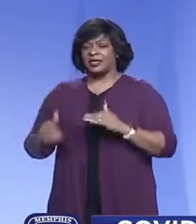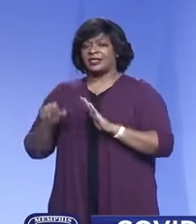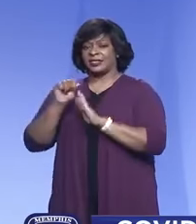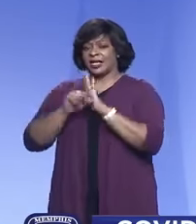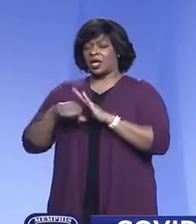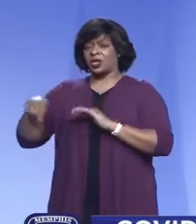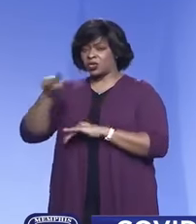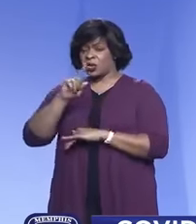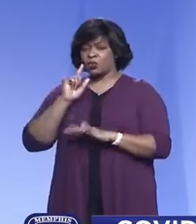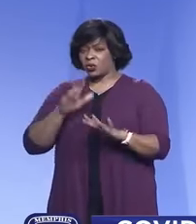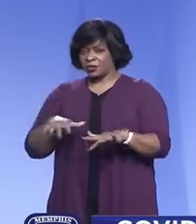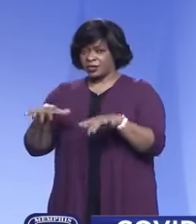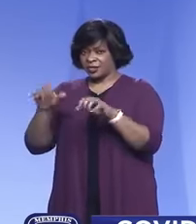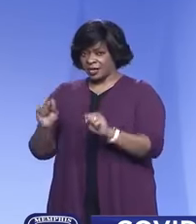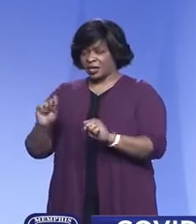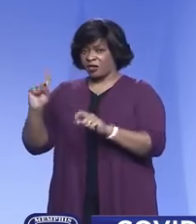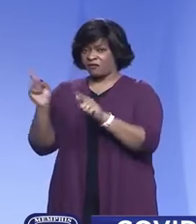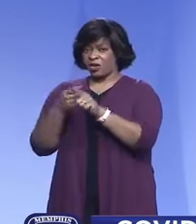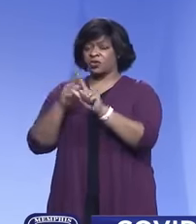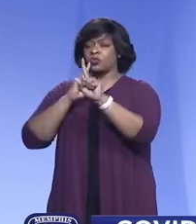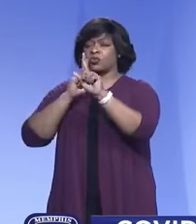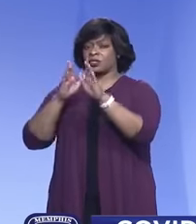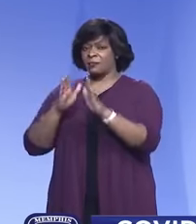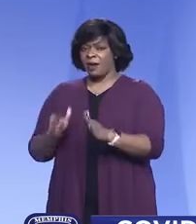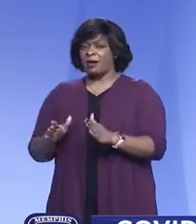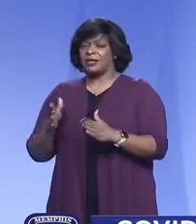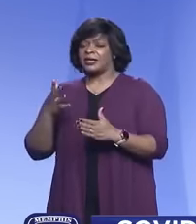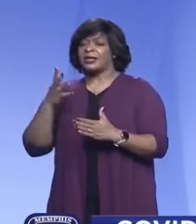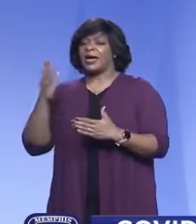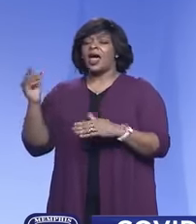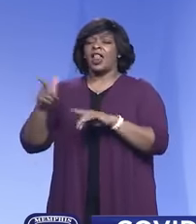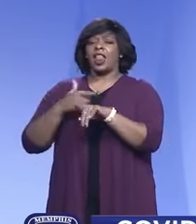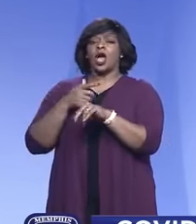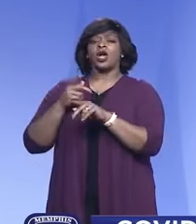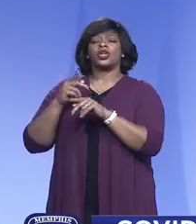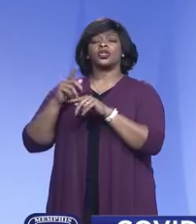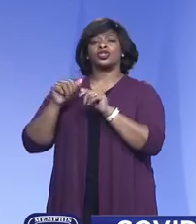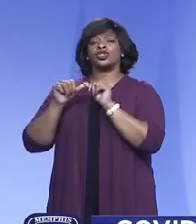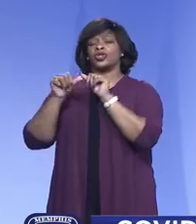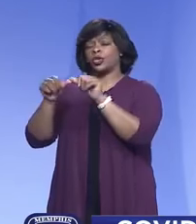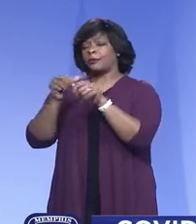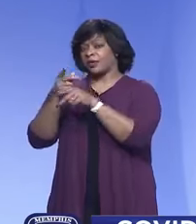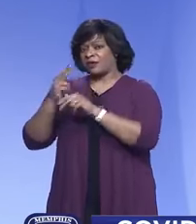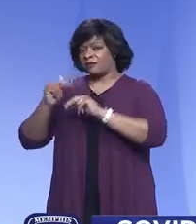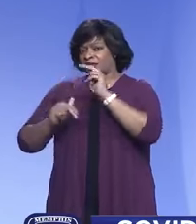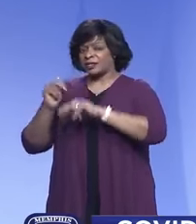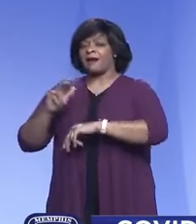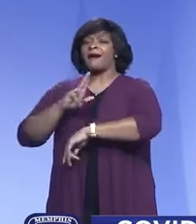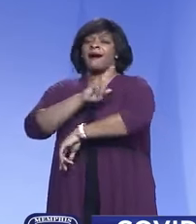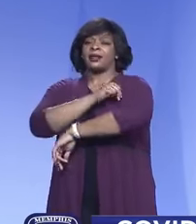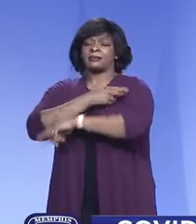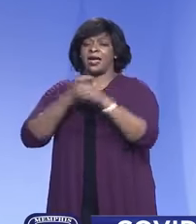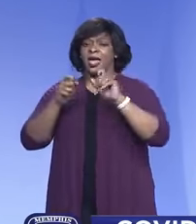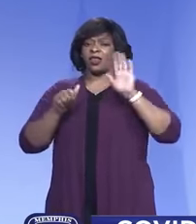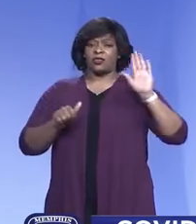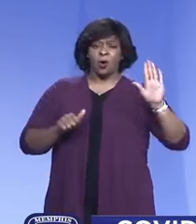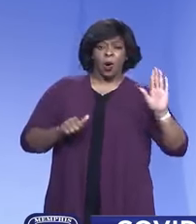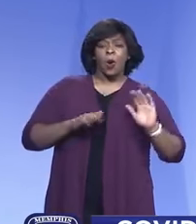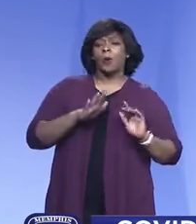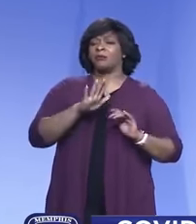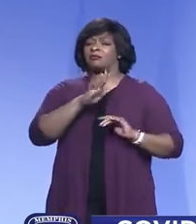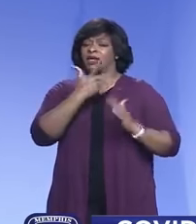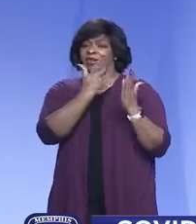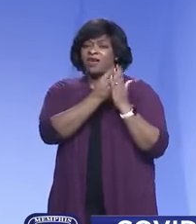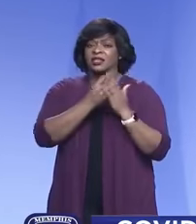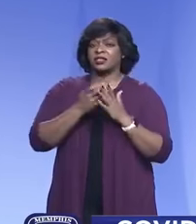Will you all take the first responders and long-term care facilities and, hospitals handle their own patients? I was just wondering